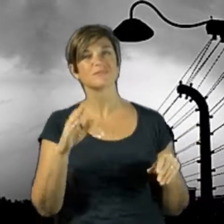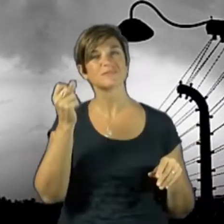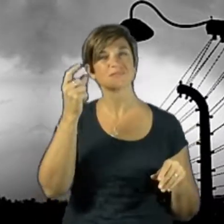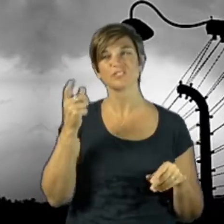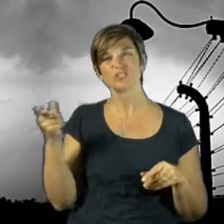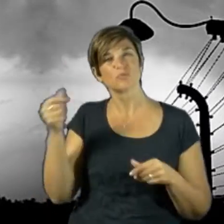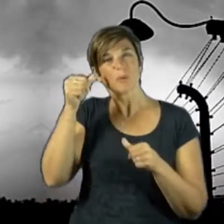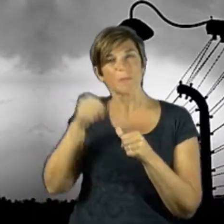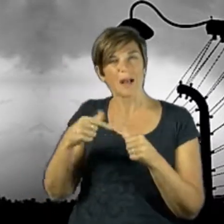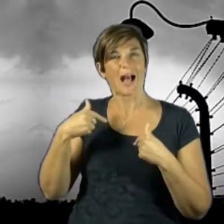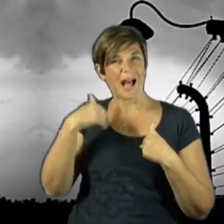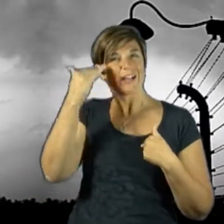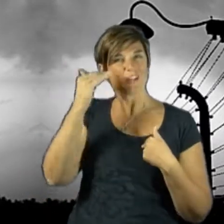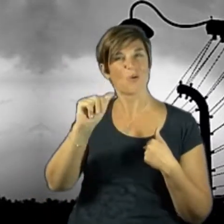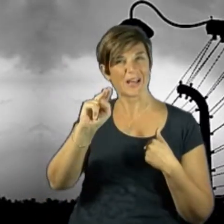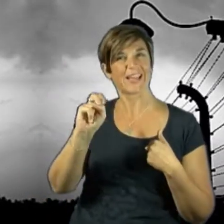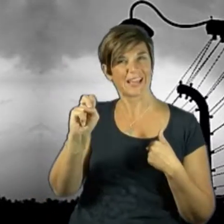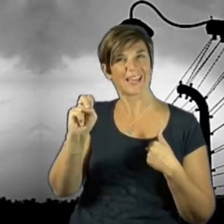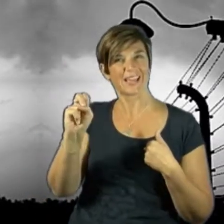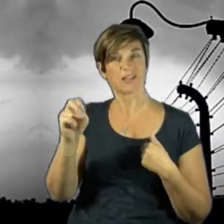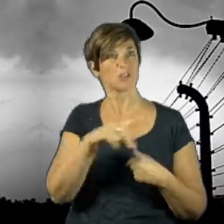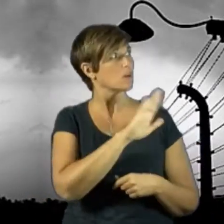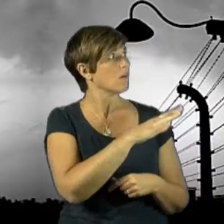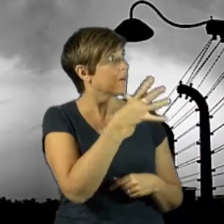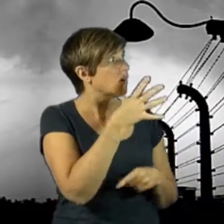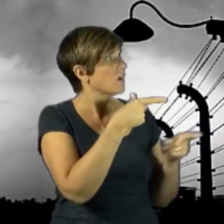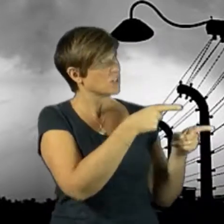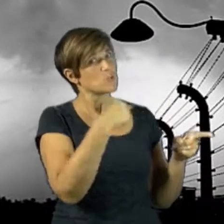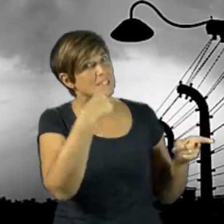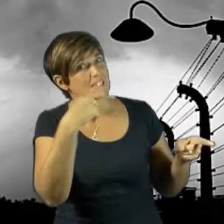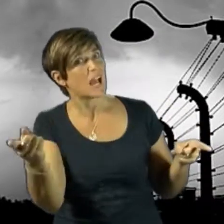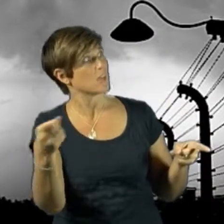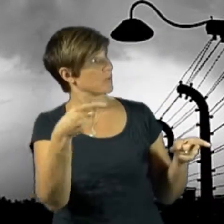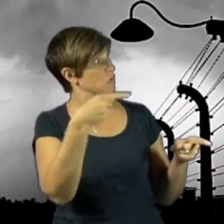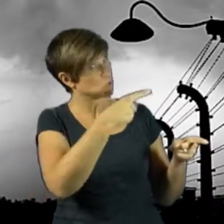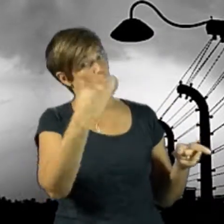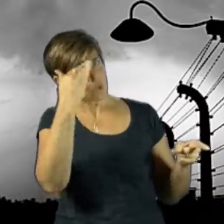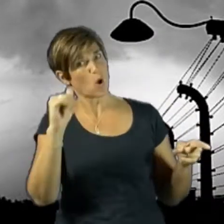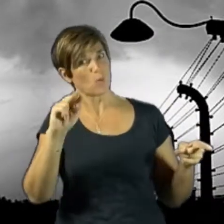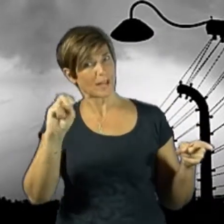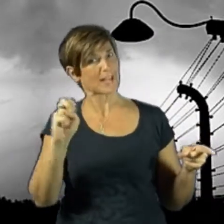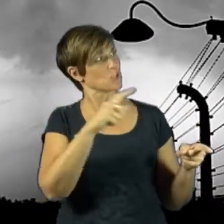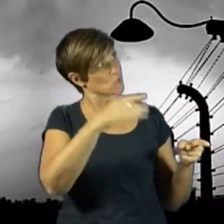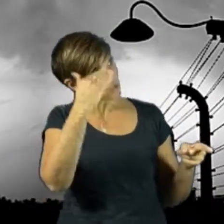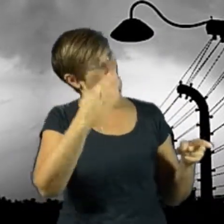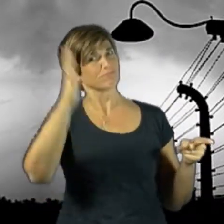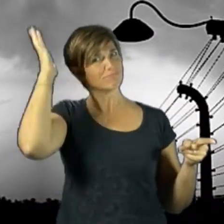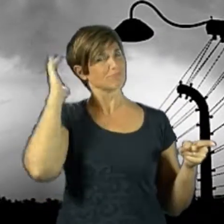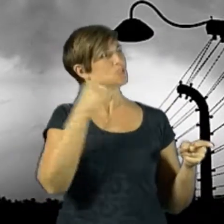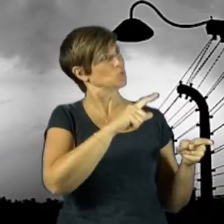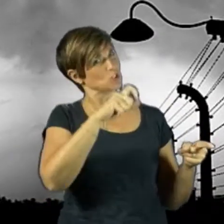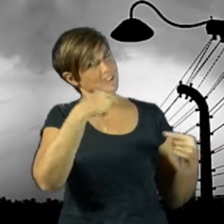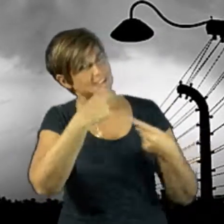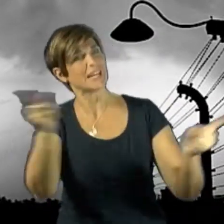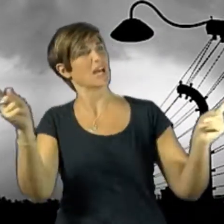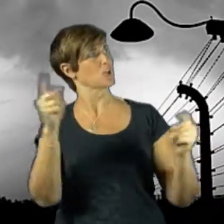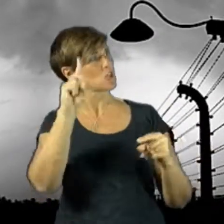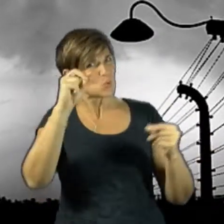My daughter panicked because she knew that I had known Anne. She looked around and said, "Mama, shouldn't you tell these people that you knew